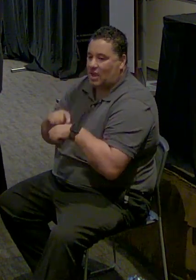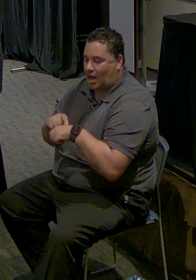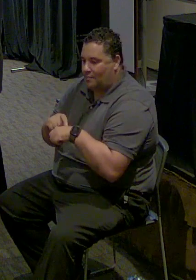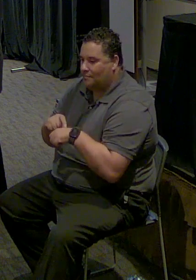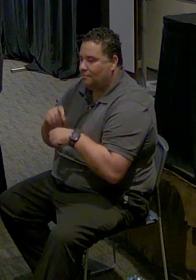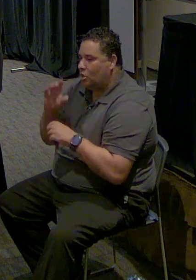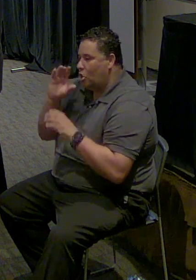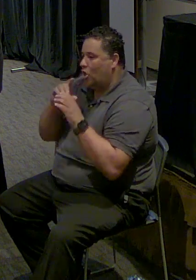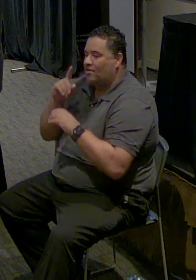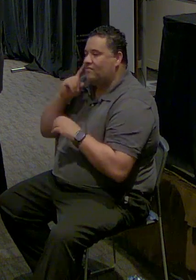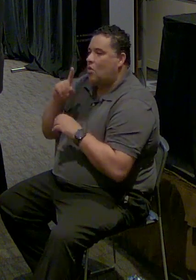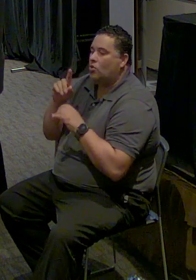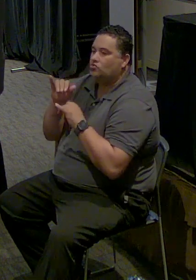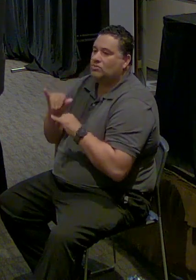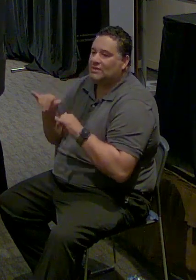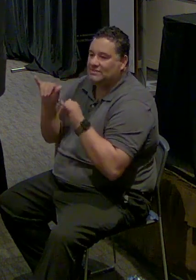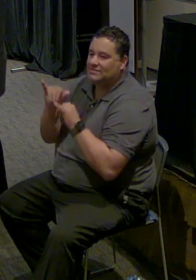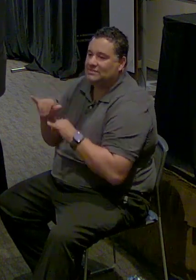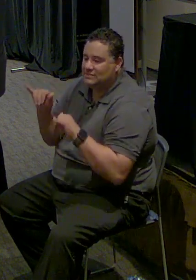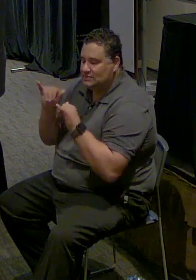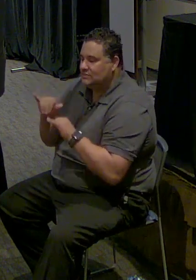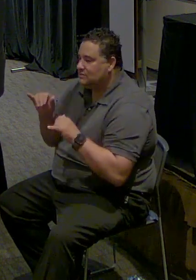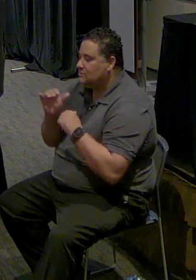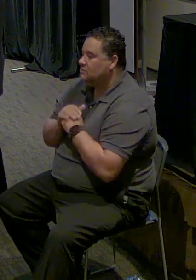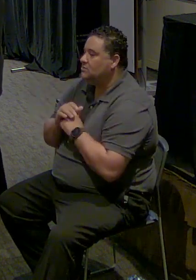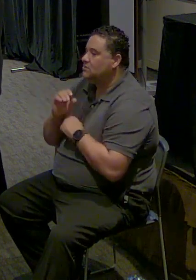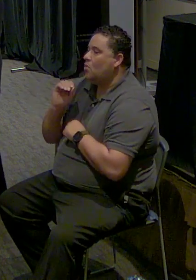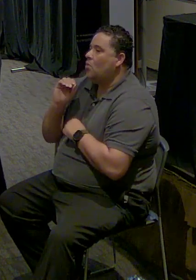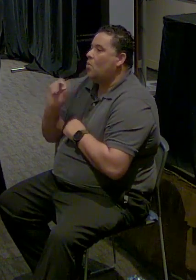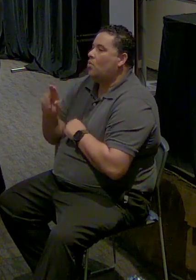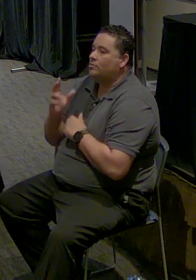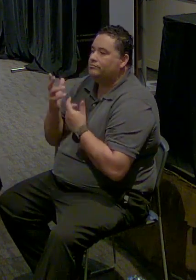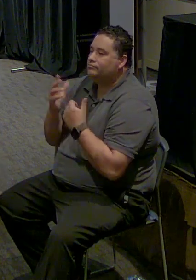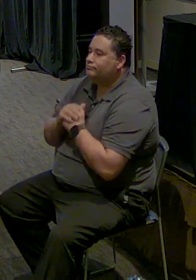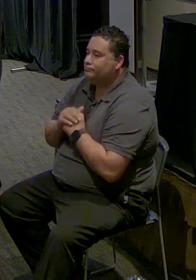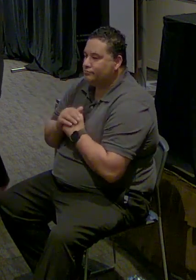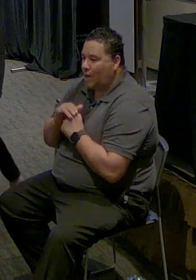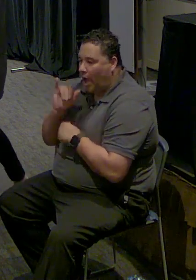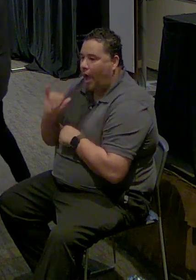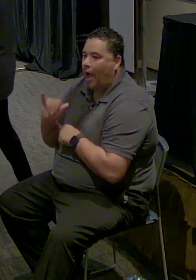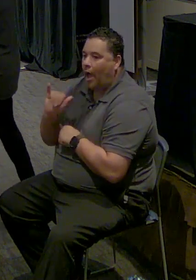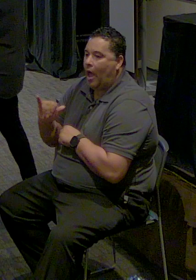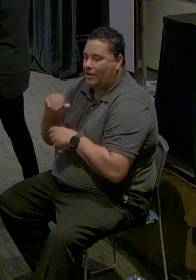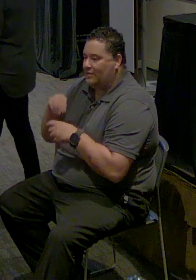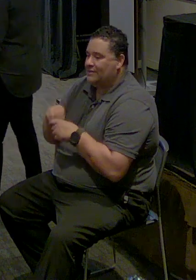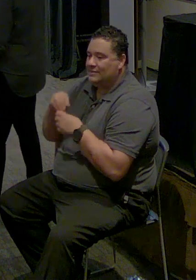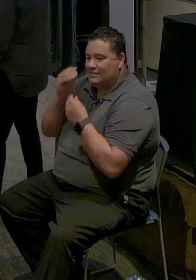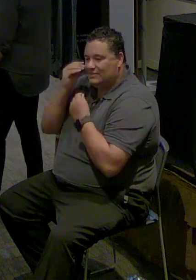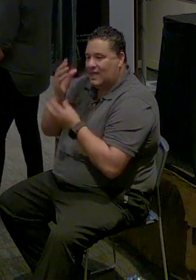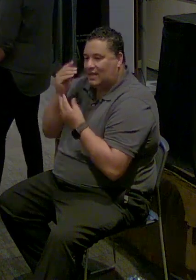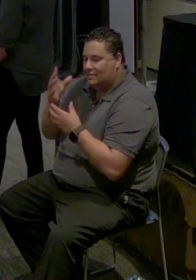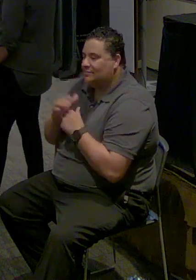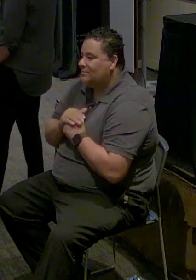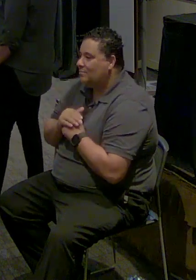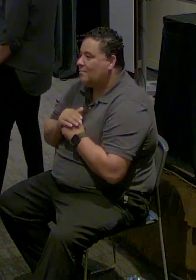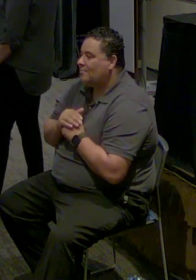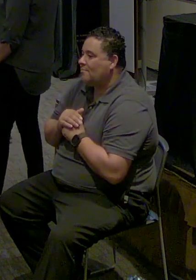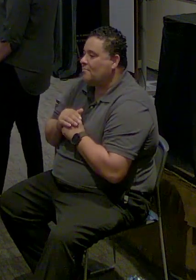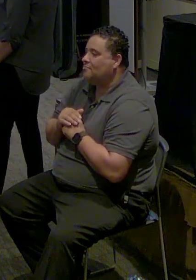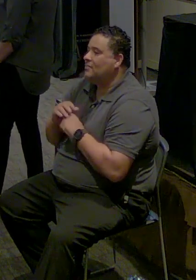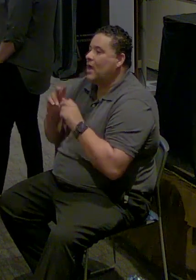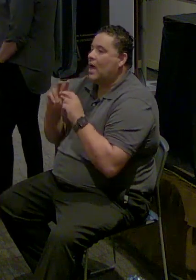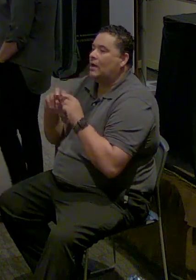for trends or just ahas in the data. So